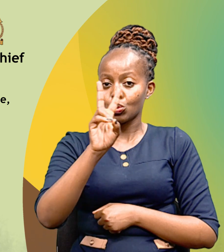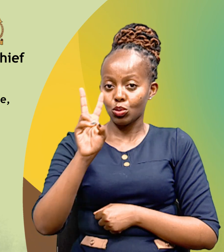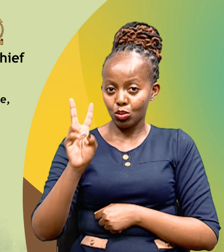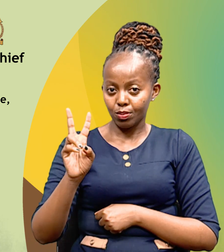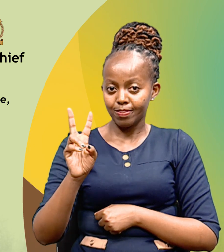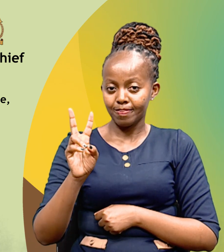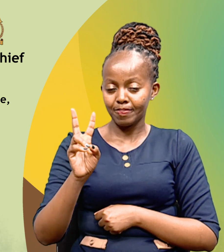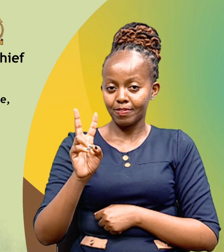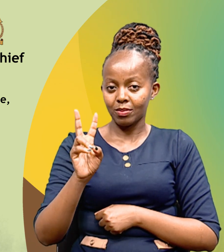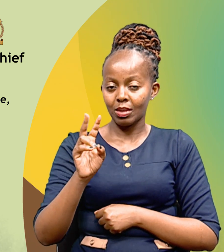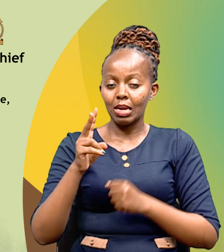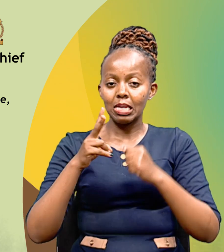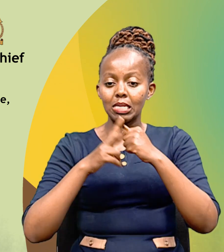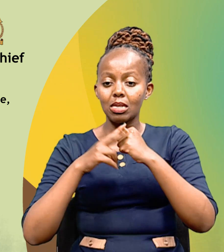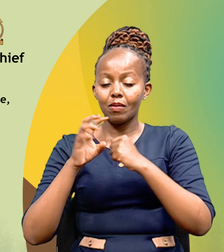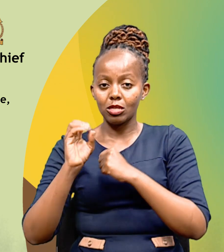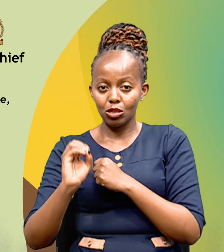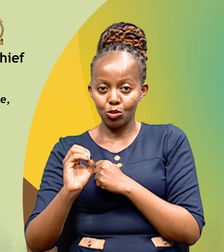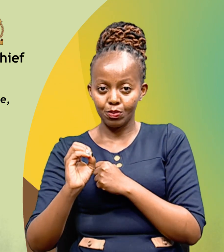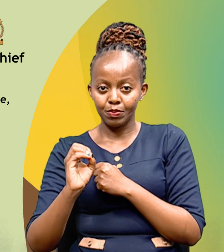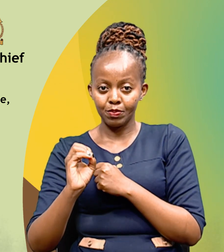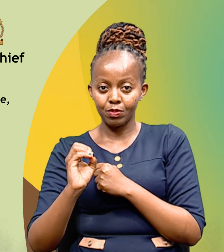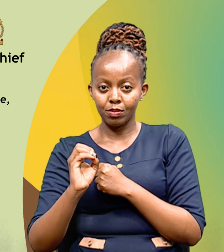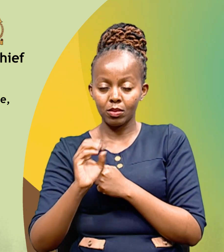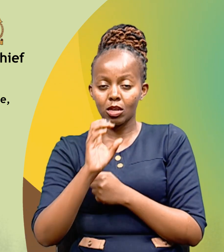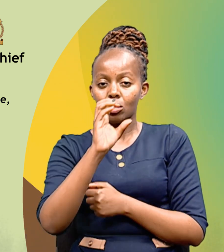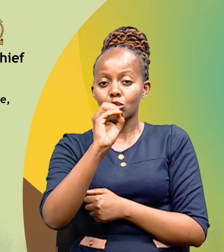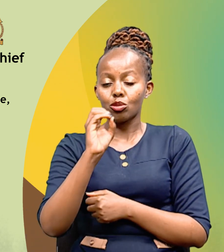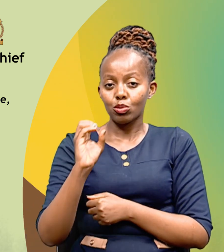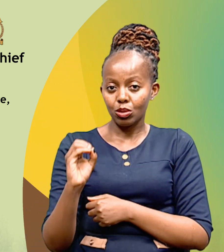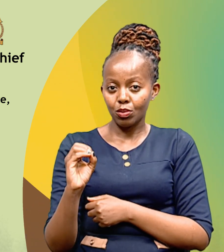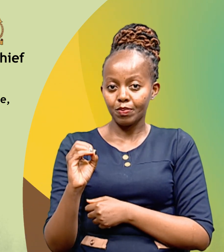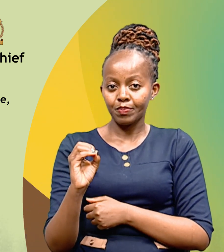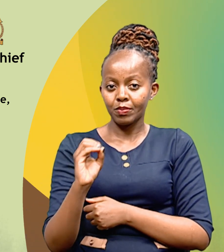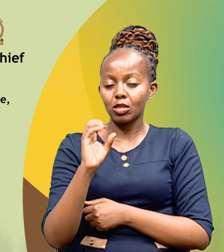22 70 000